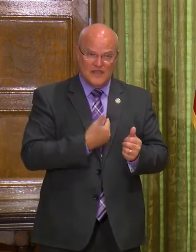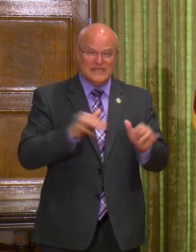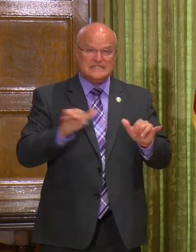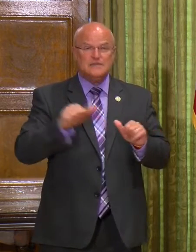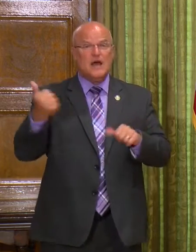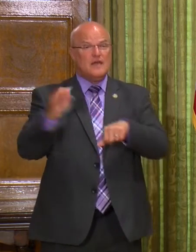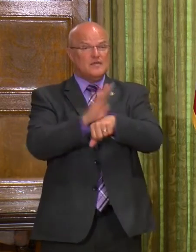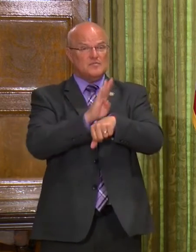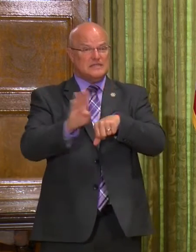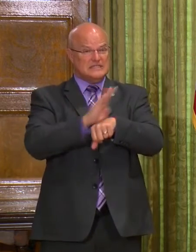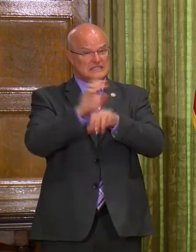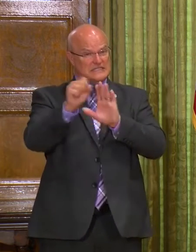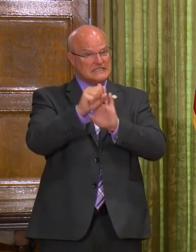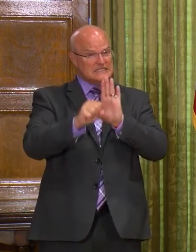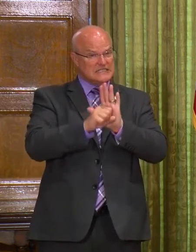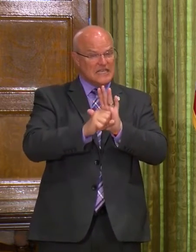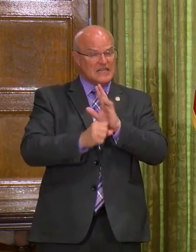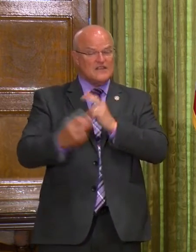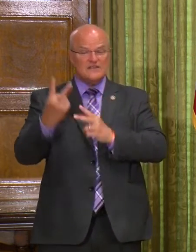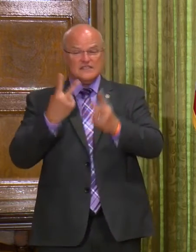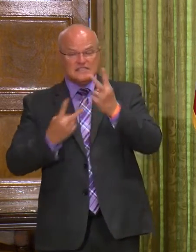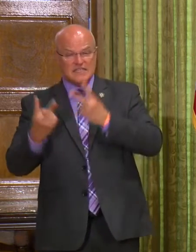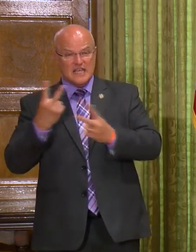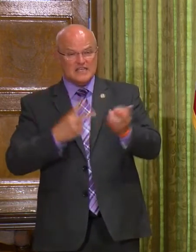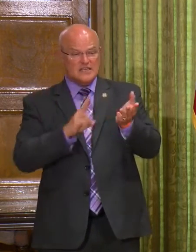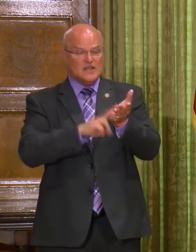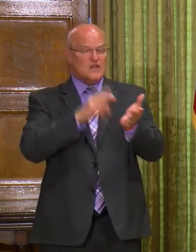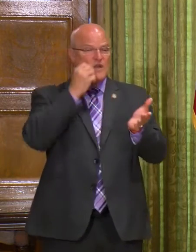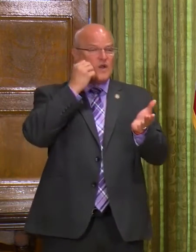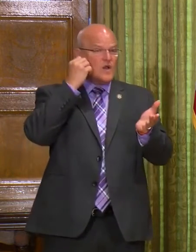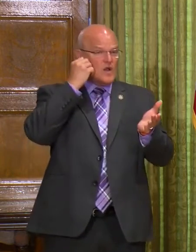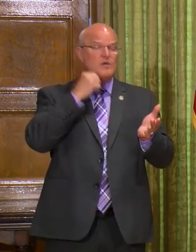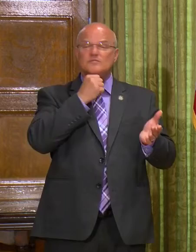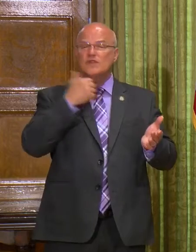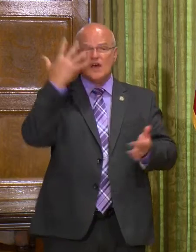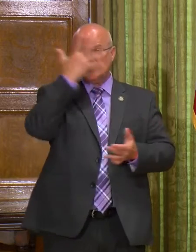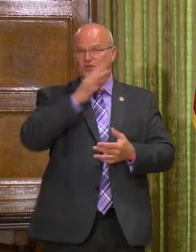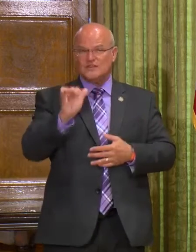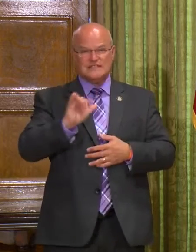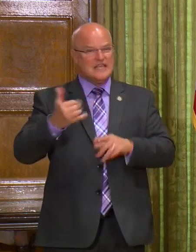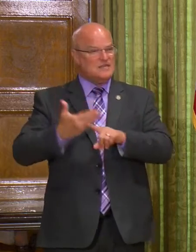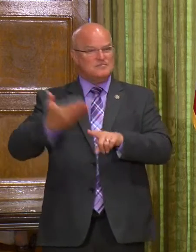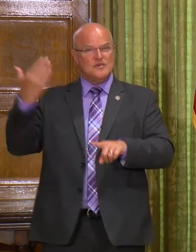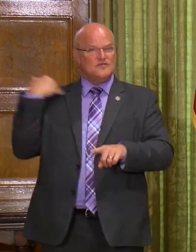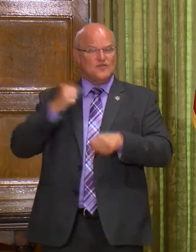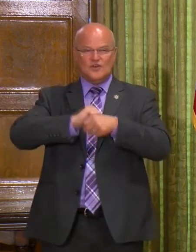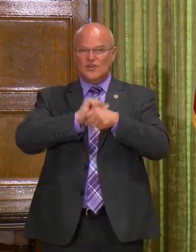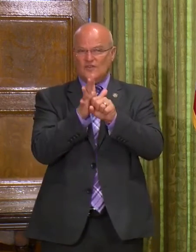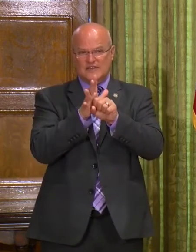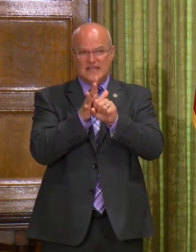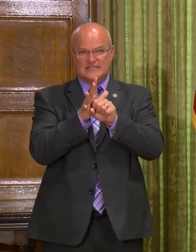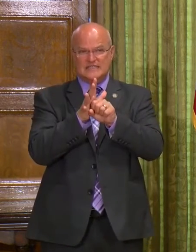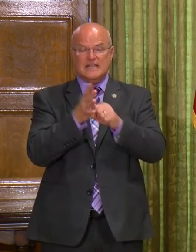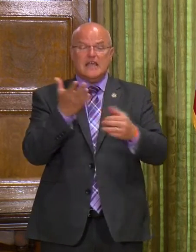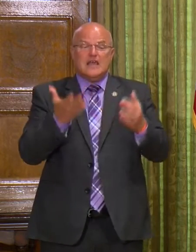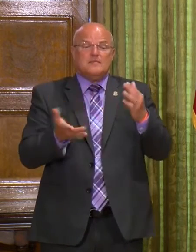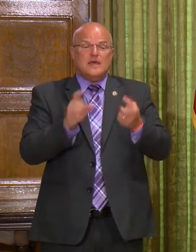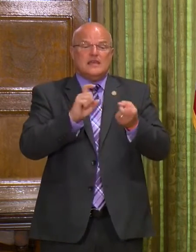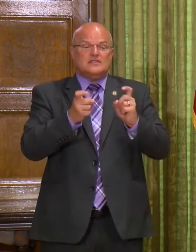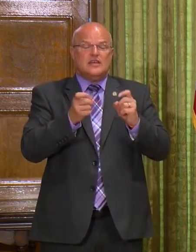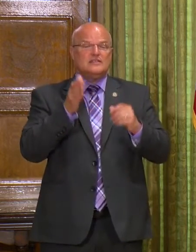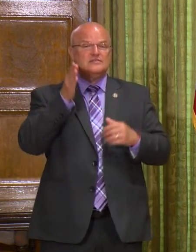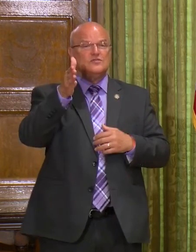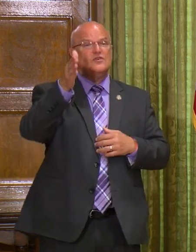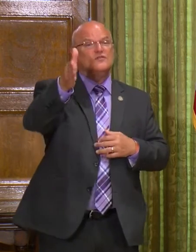to other businesses in the state, visitation in nursing homes will not look the same as it did before the virus, and we may have to make changes going